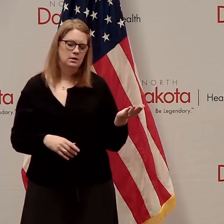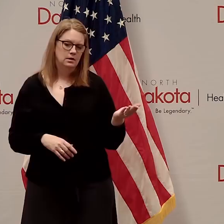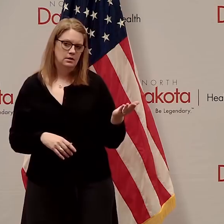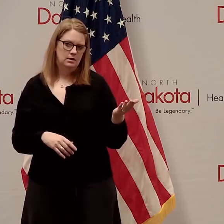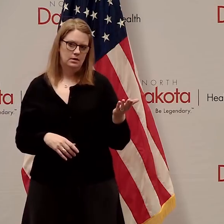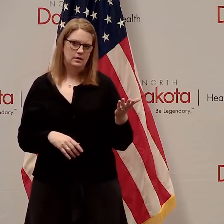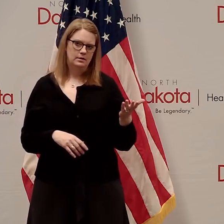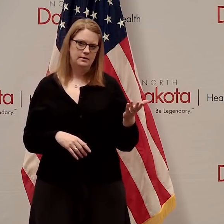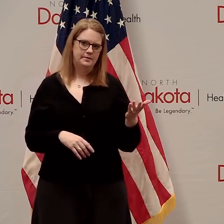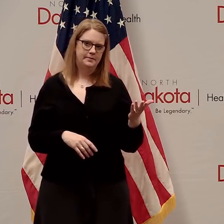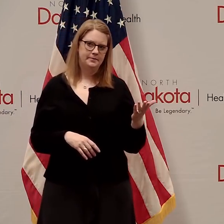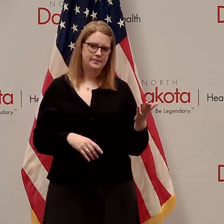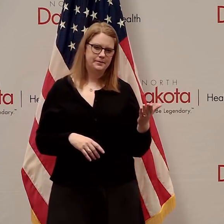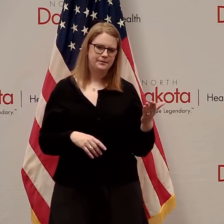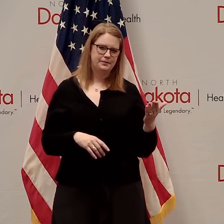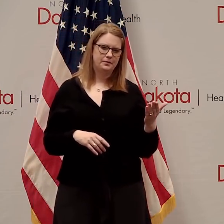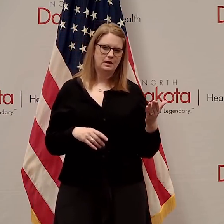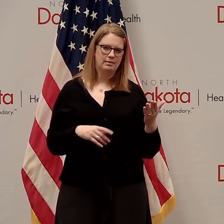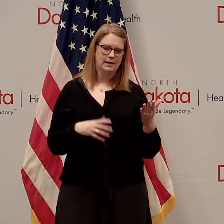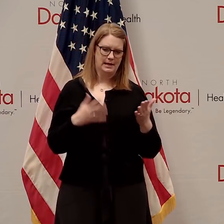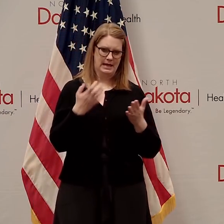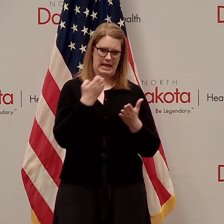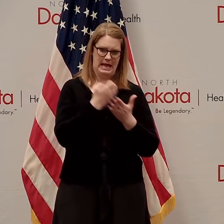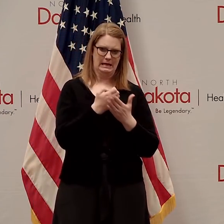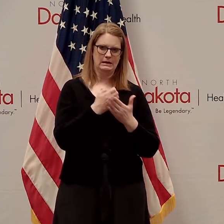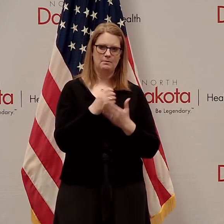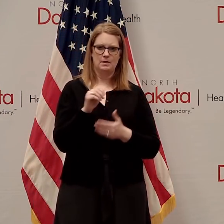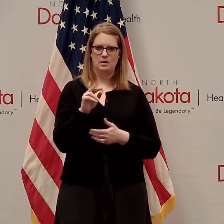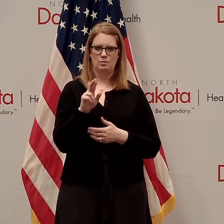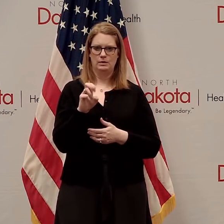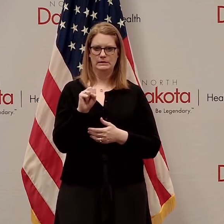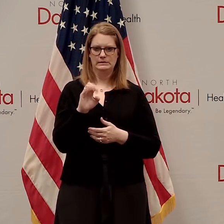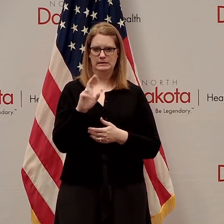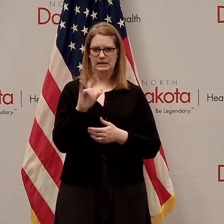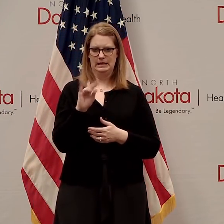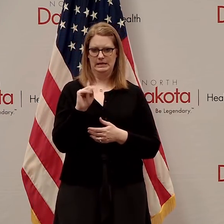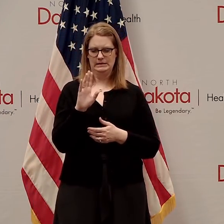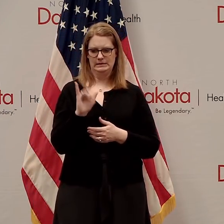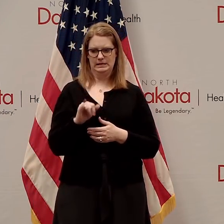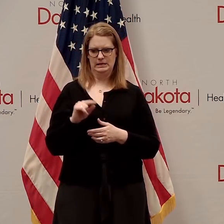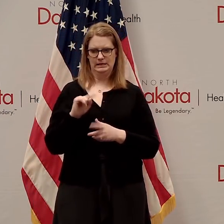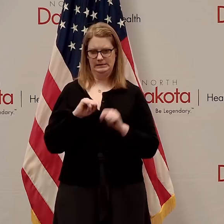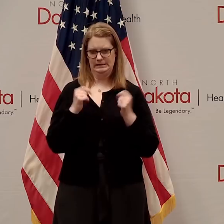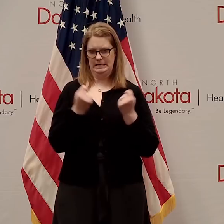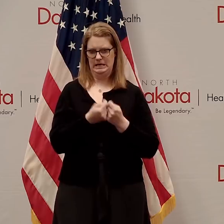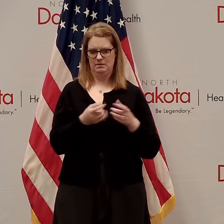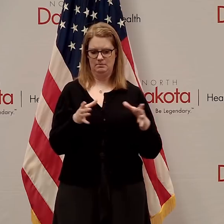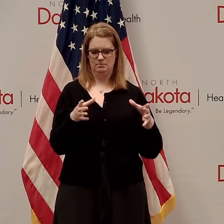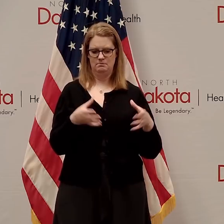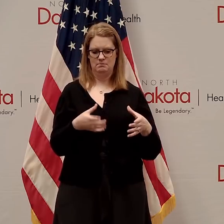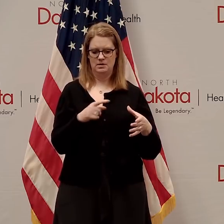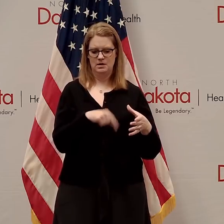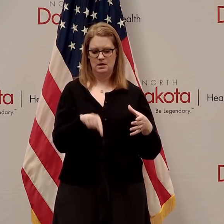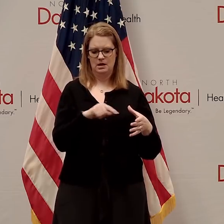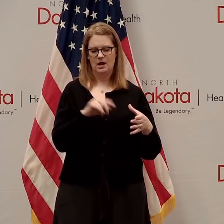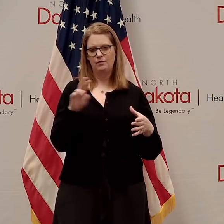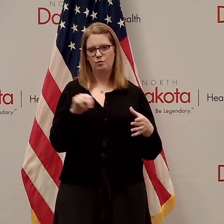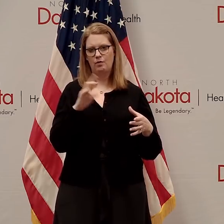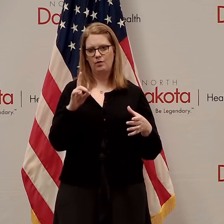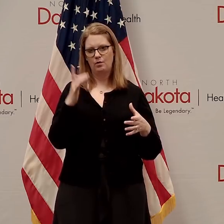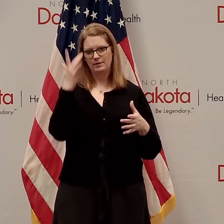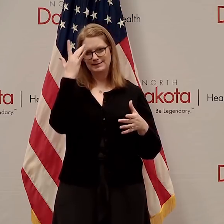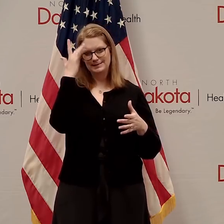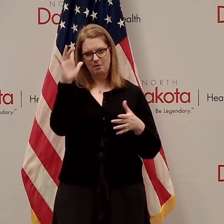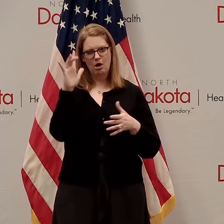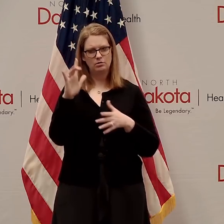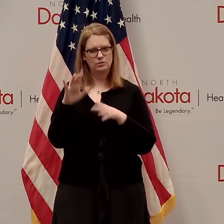that the economic resiliency team and the whole North Dakota Smart Restart